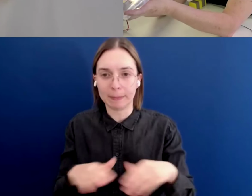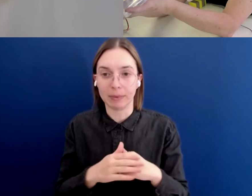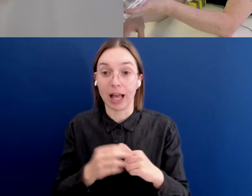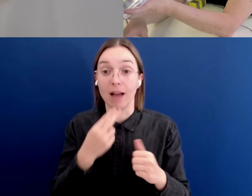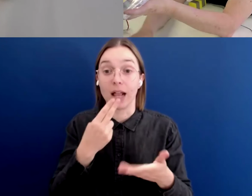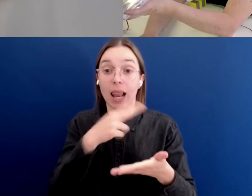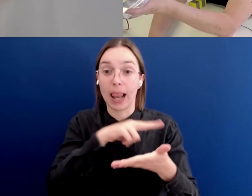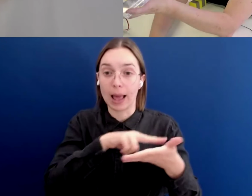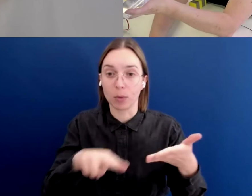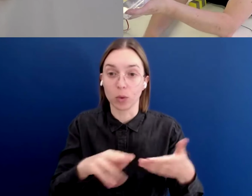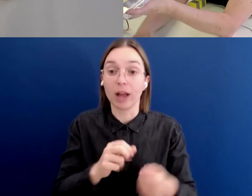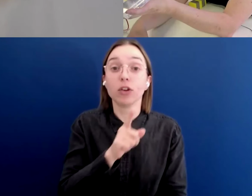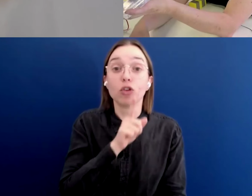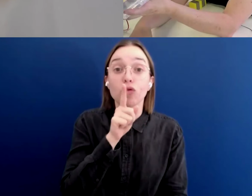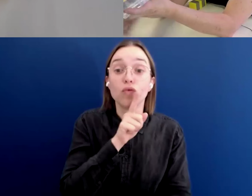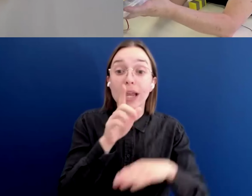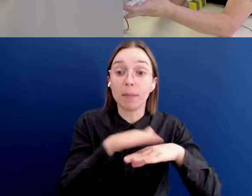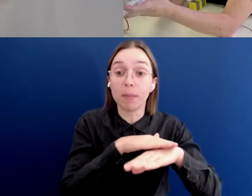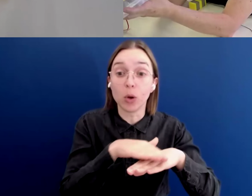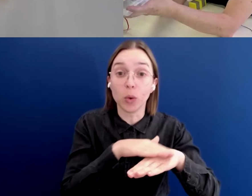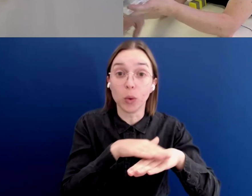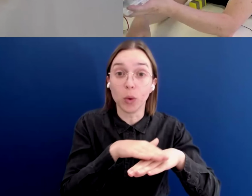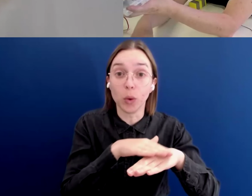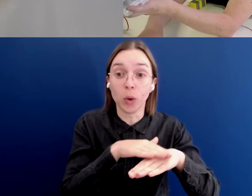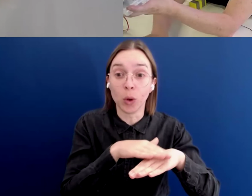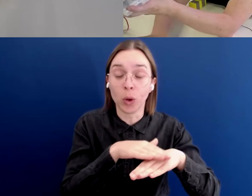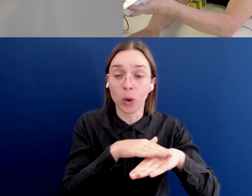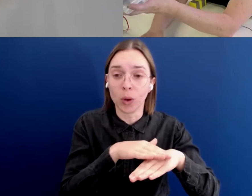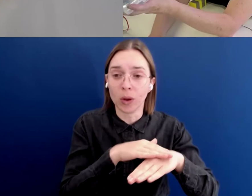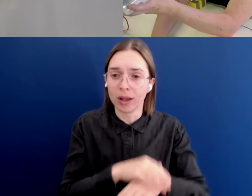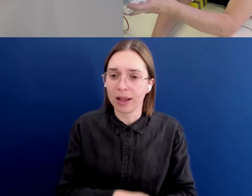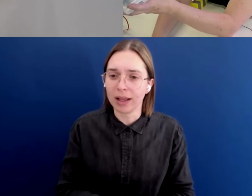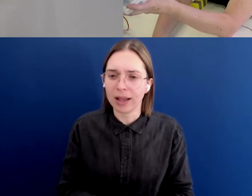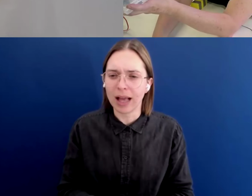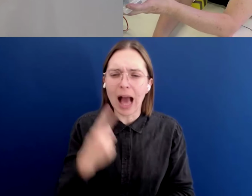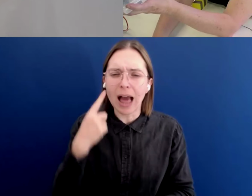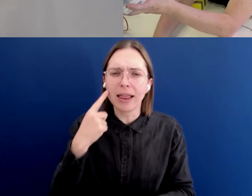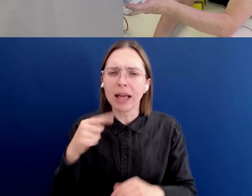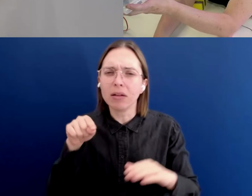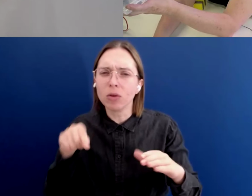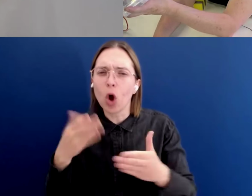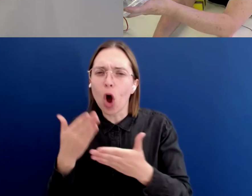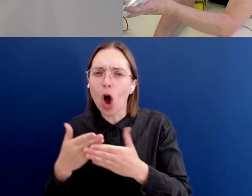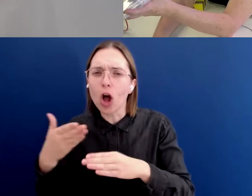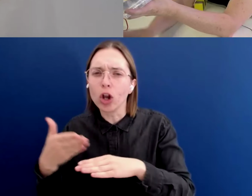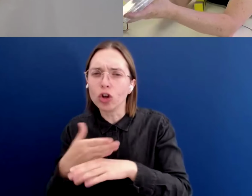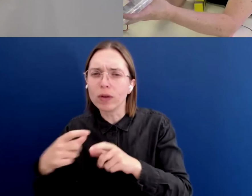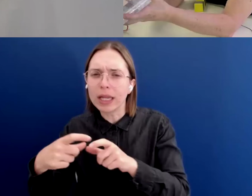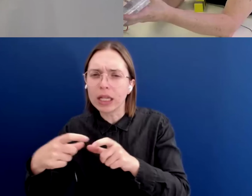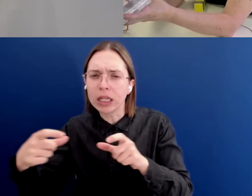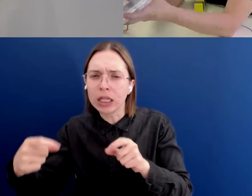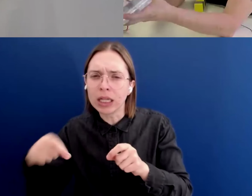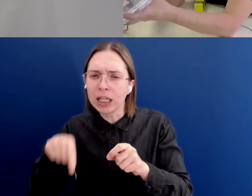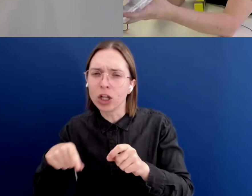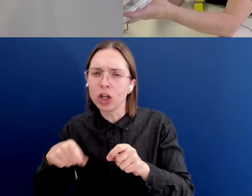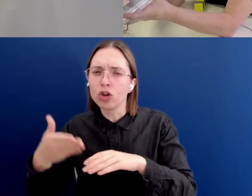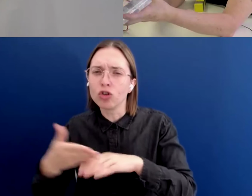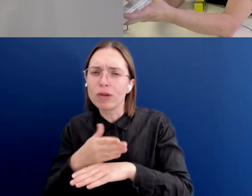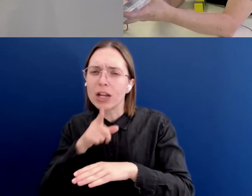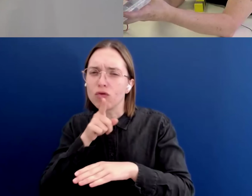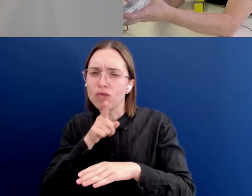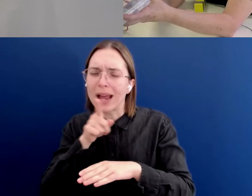blue, which is the one that's green. Is that green, yellow? That might be green, something else. Green, red. So that's a different one to what's even in